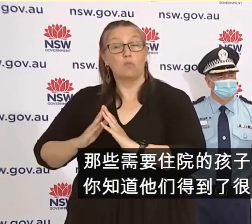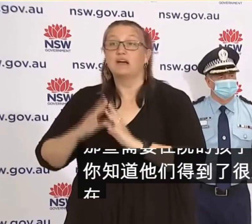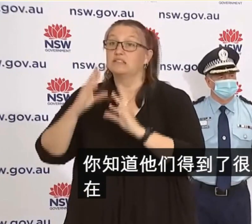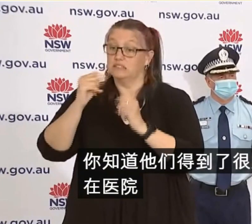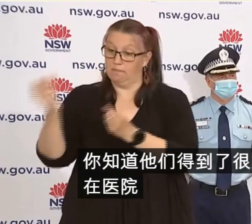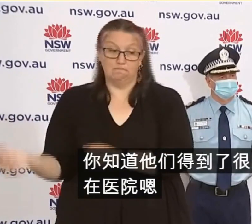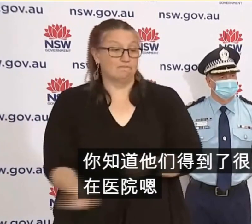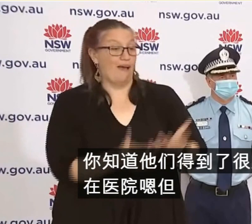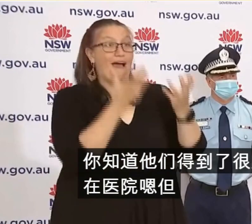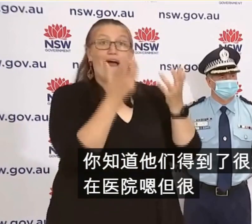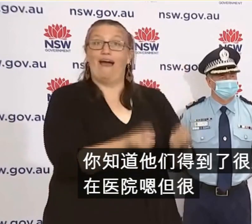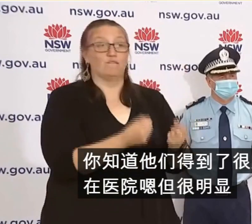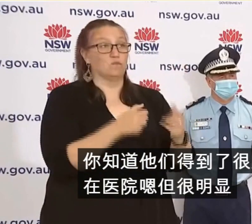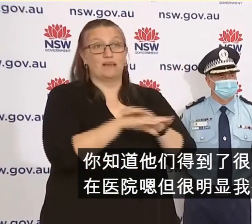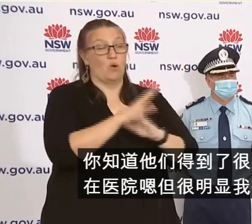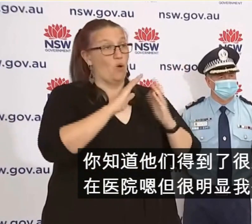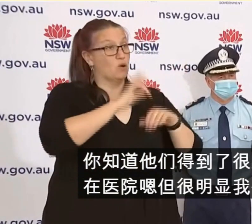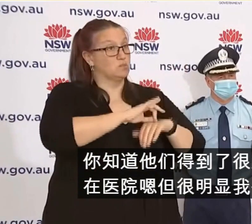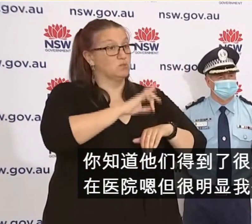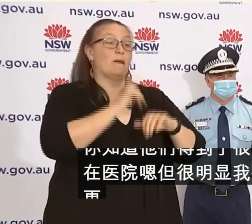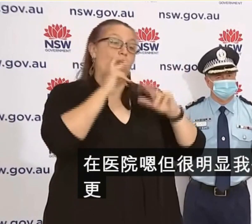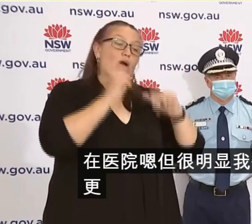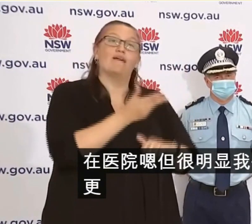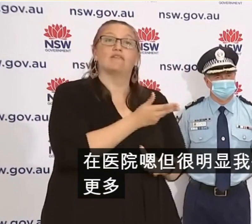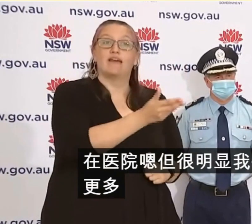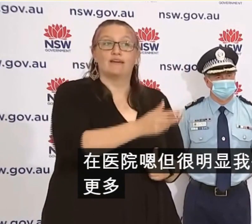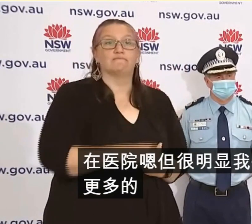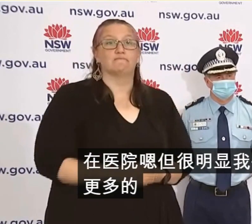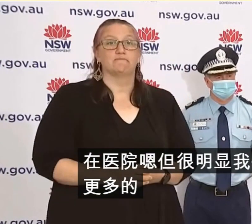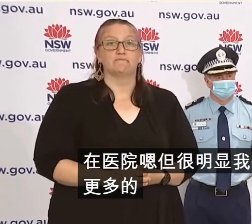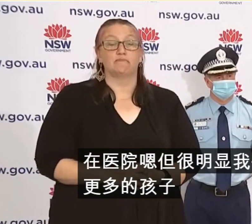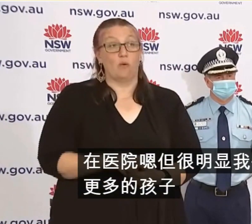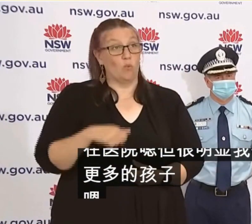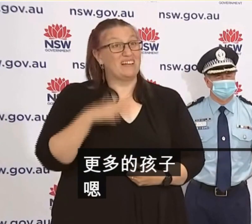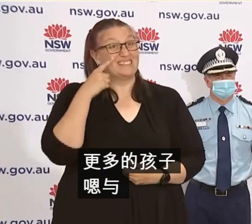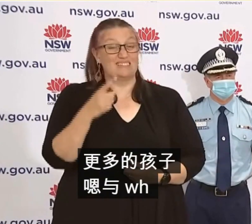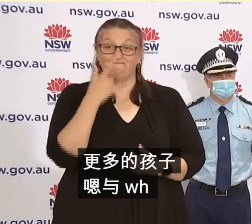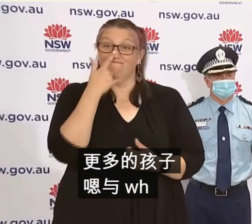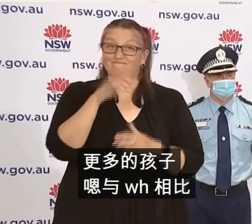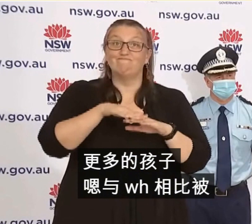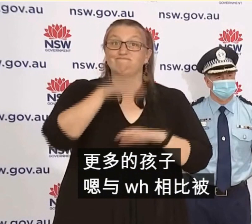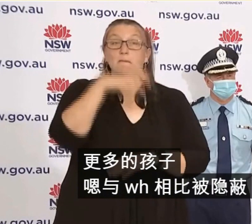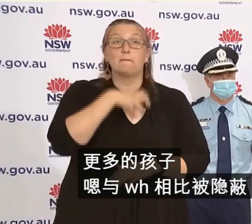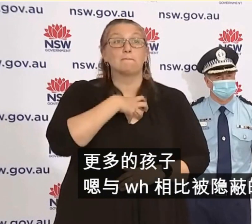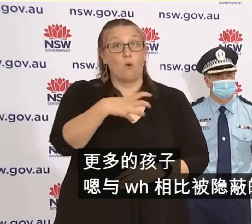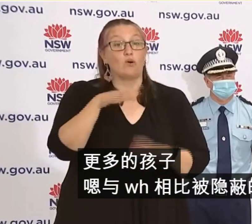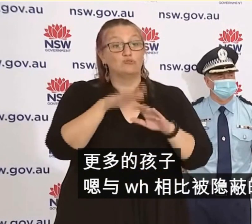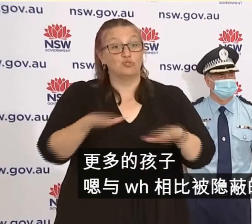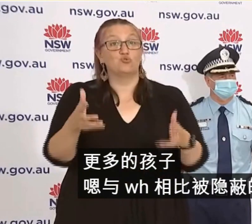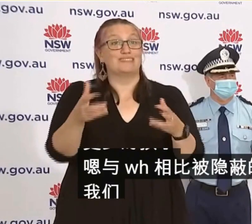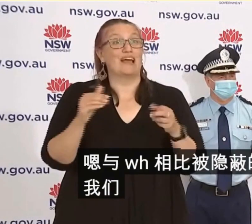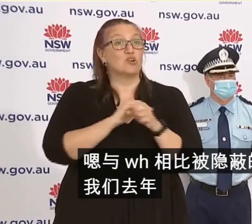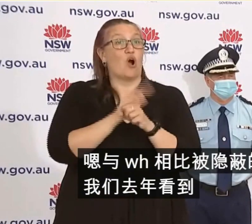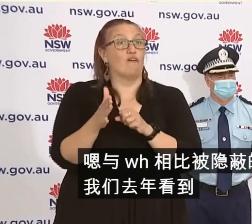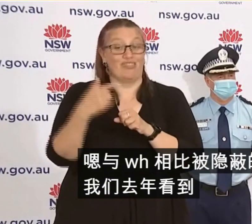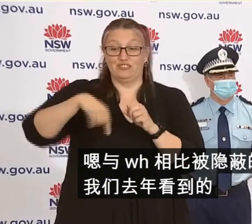care of them in hospital. But clearly we are seeing more children being infected with COVID this year compared to